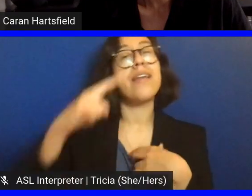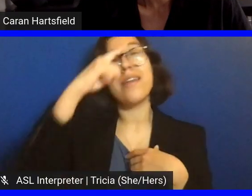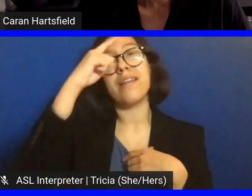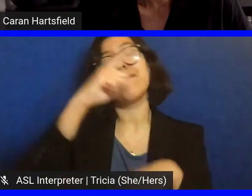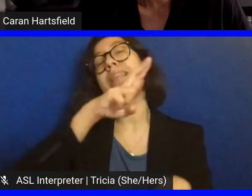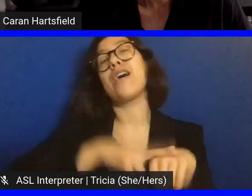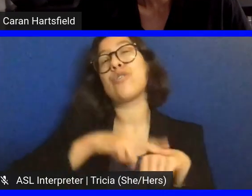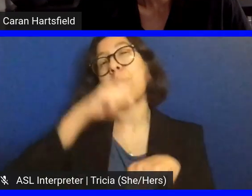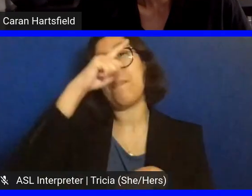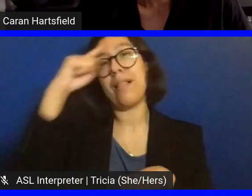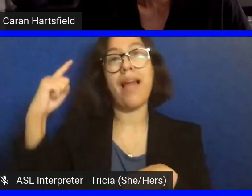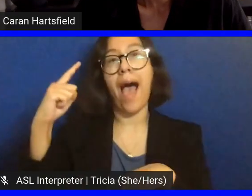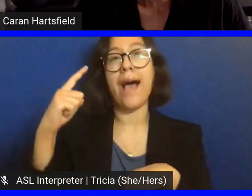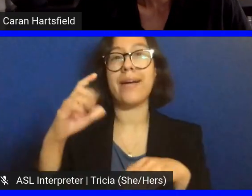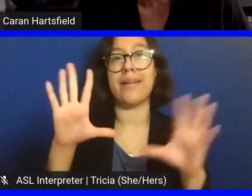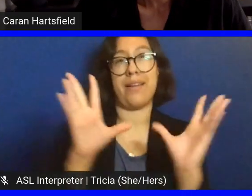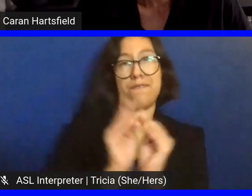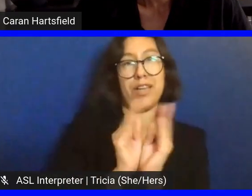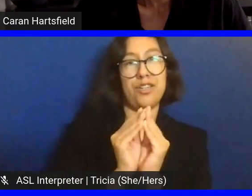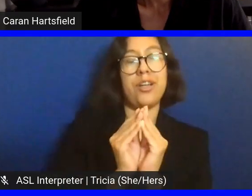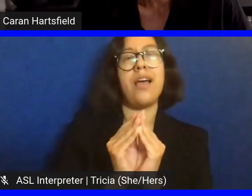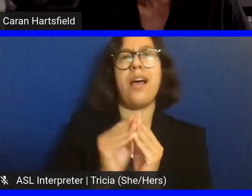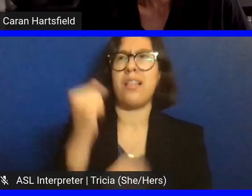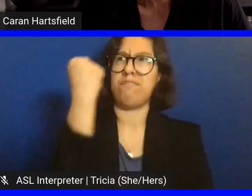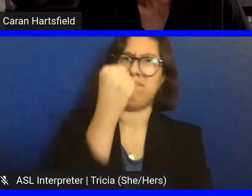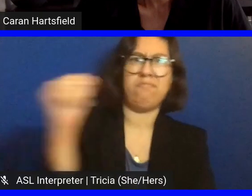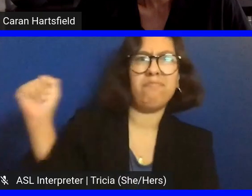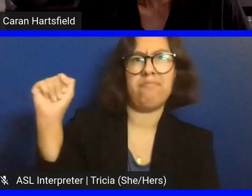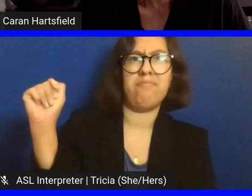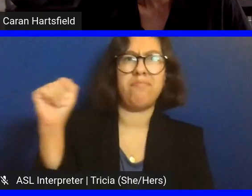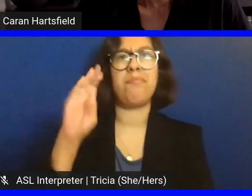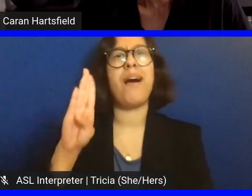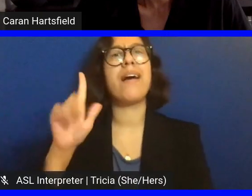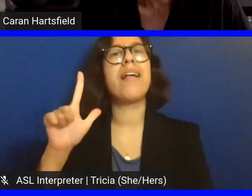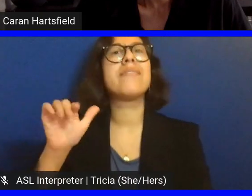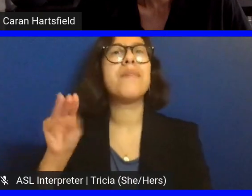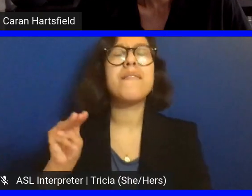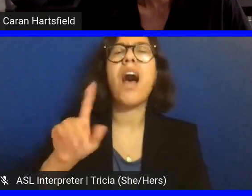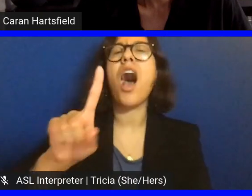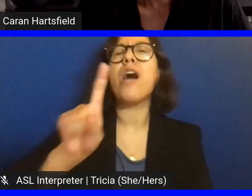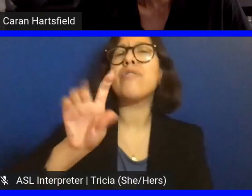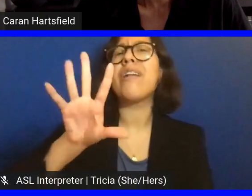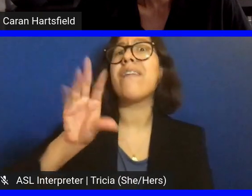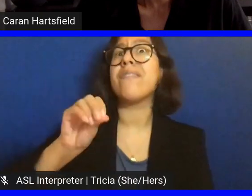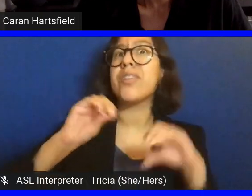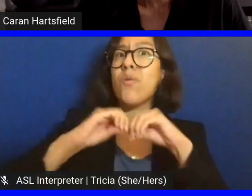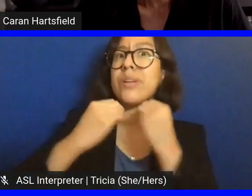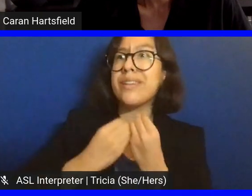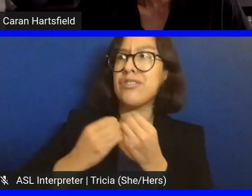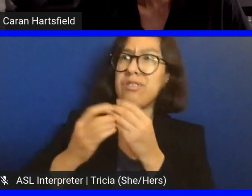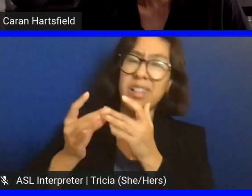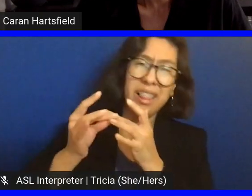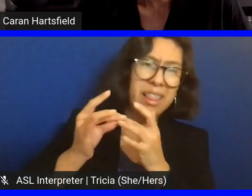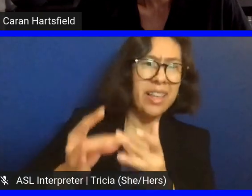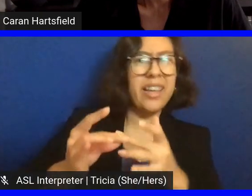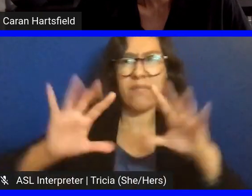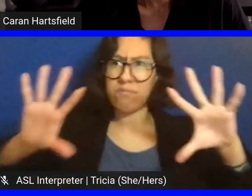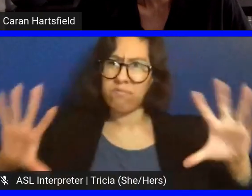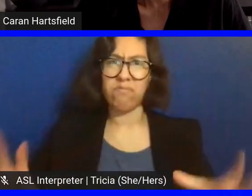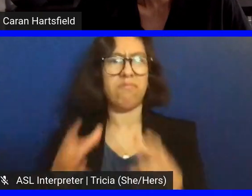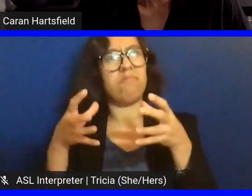and the movement for Black Lives. That is, you know, 150 leaders, 150 organizations that are leaders coming together to